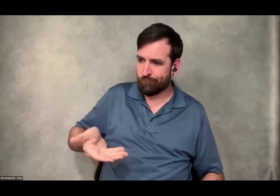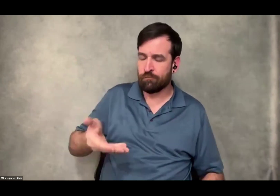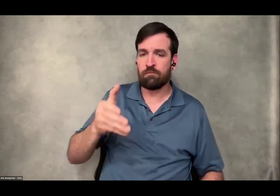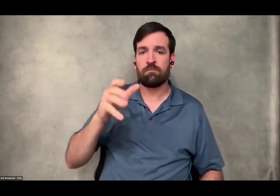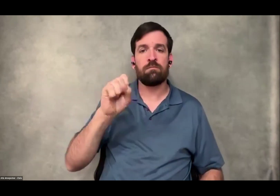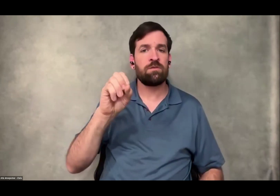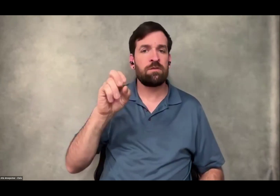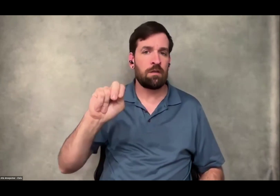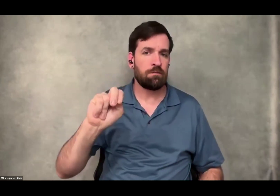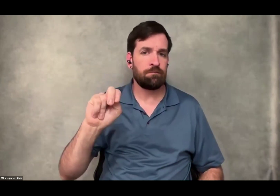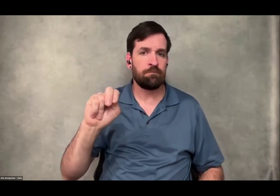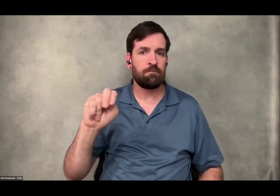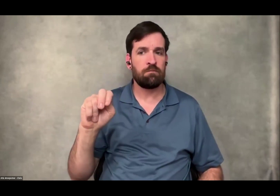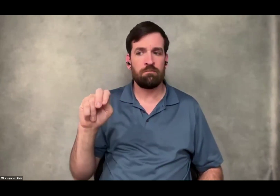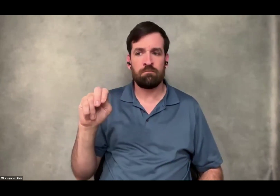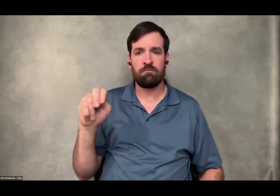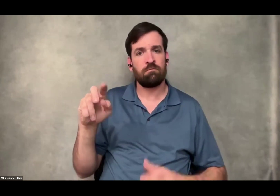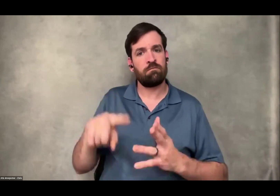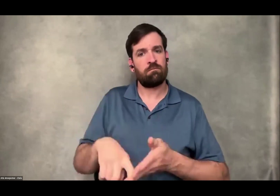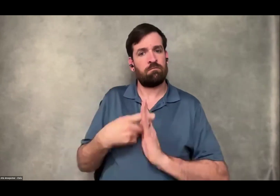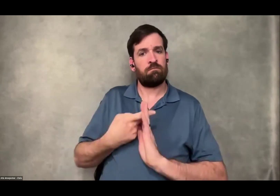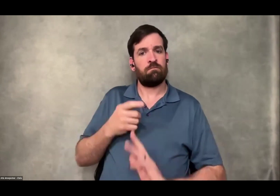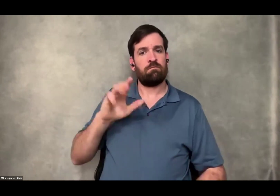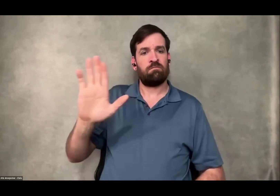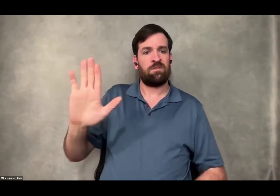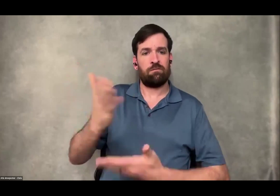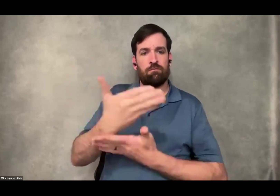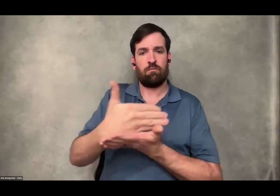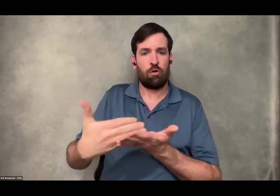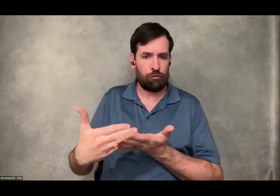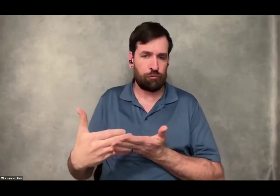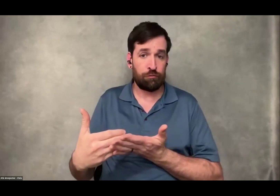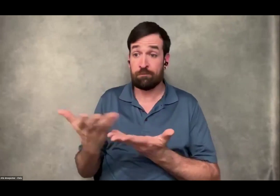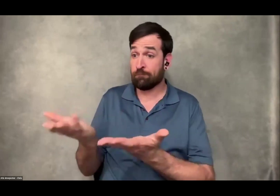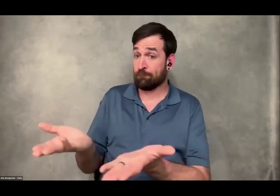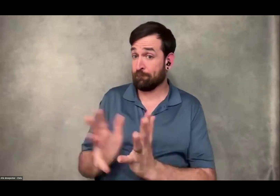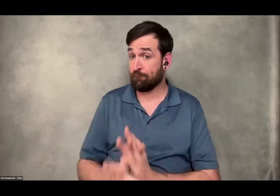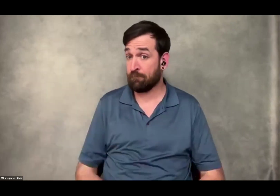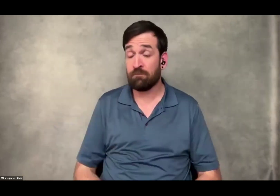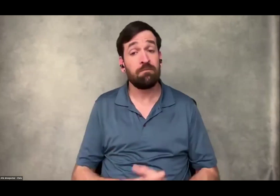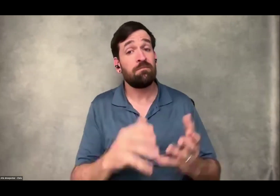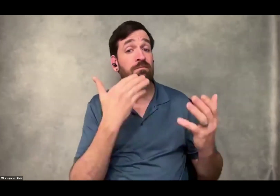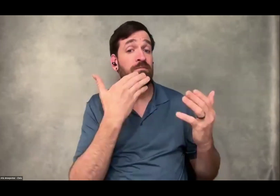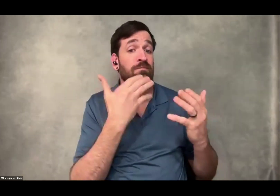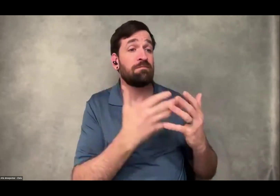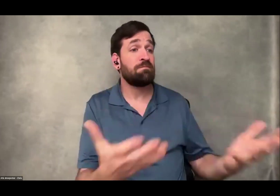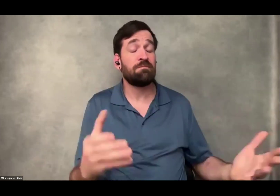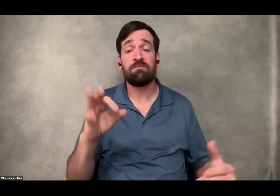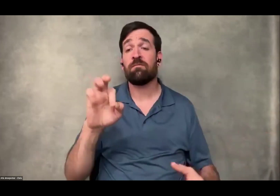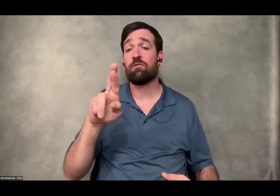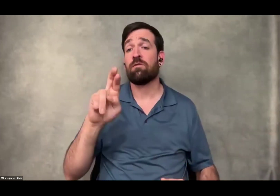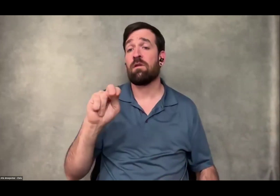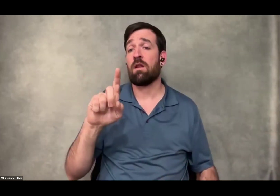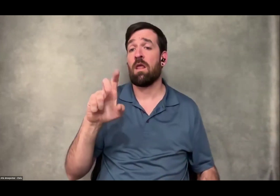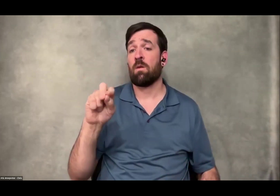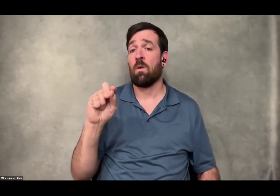Sun to get started with his portion of the presentation. Sun? Thank you. Thanks, Fernando, and thanks to